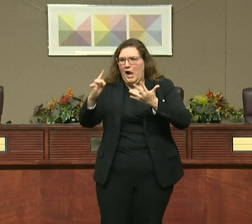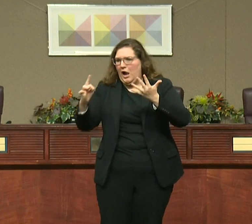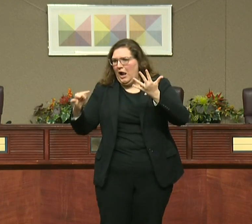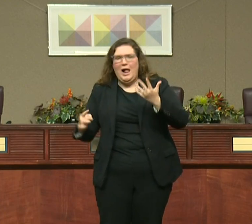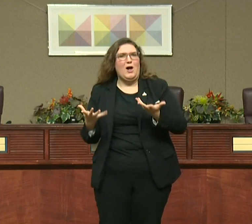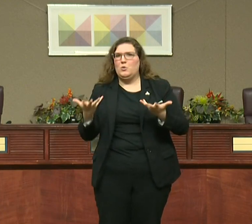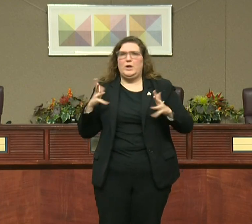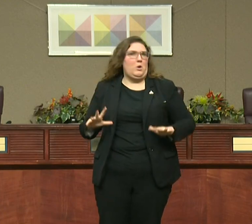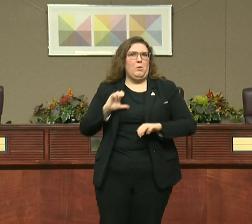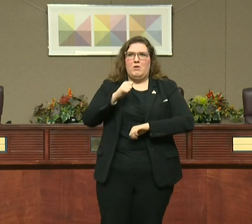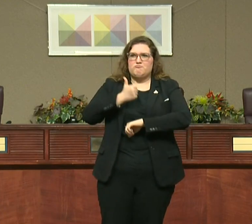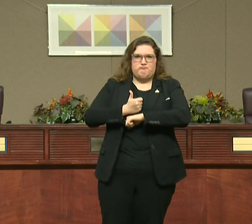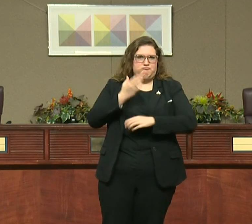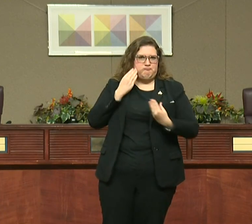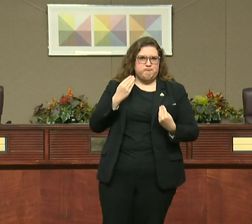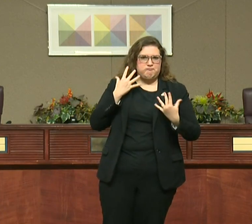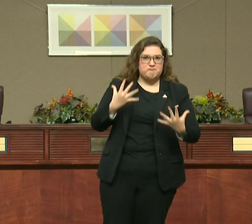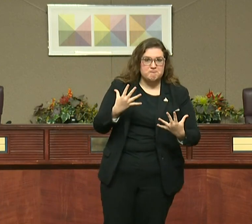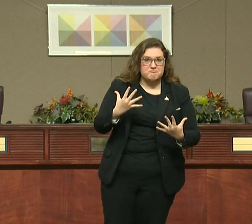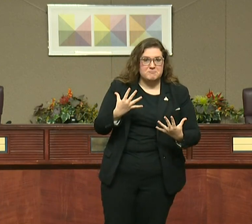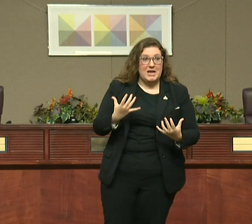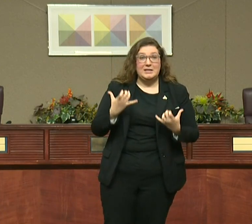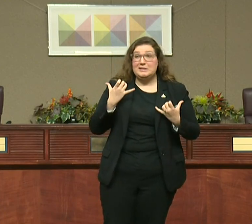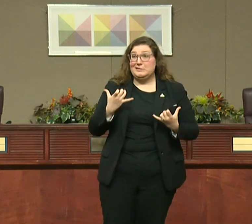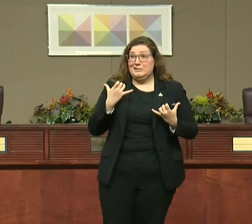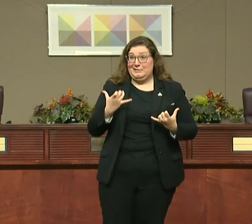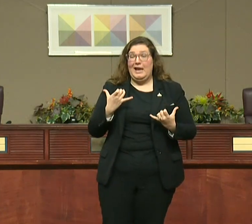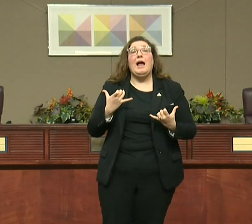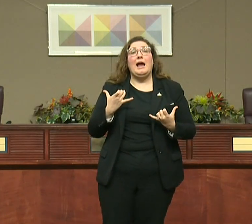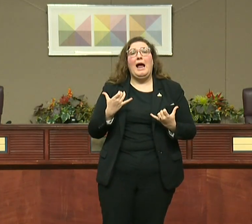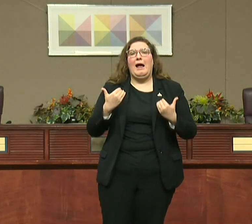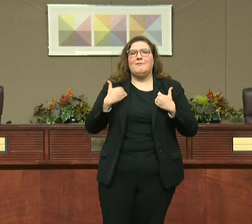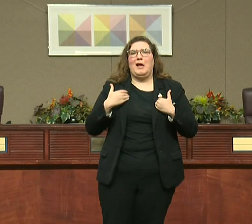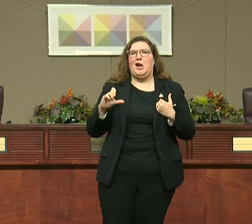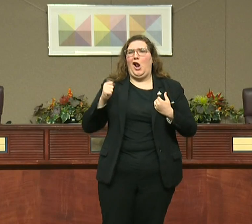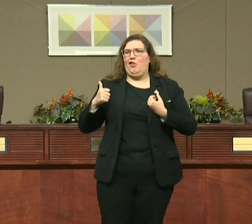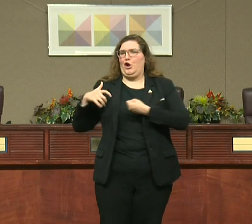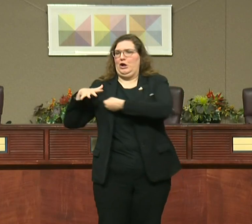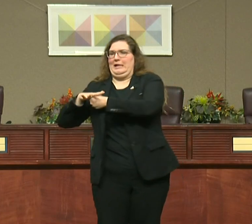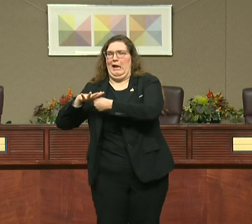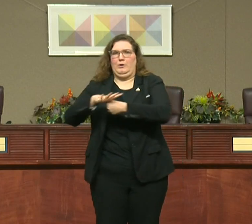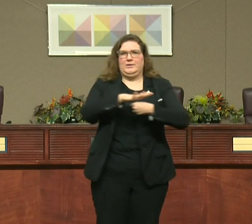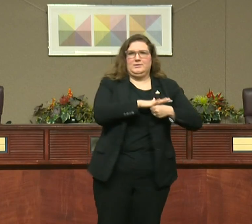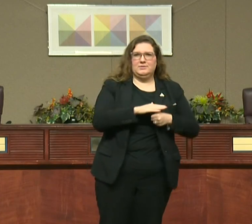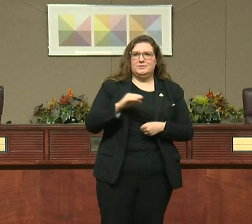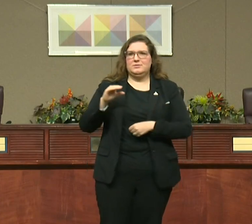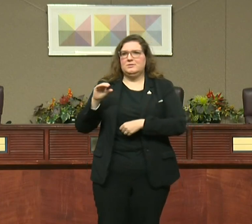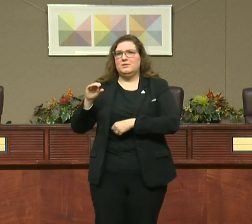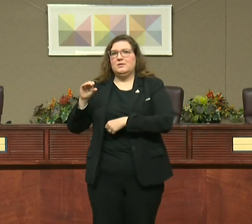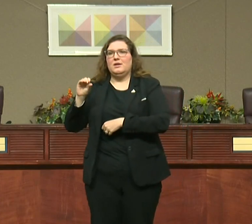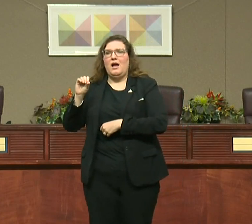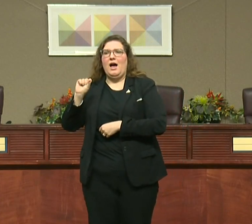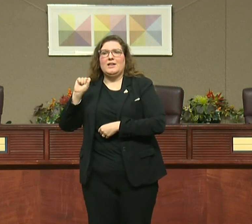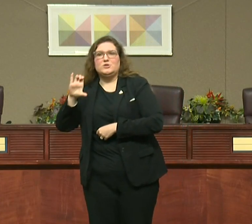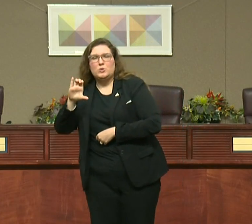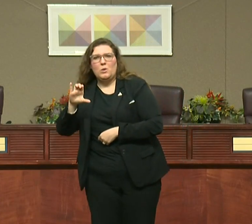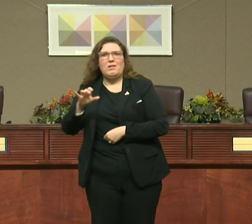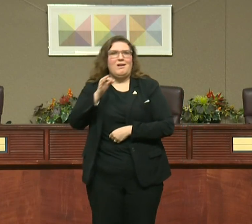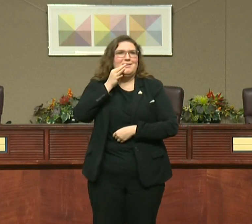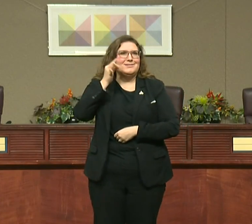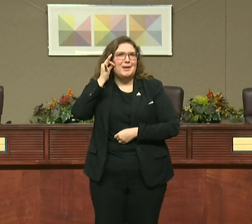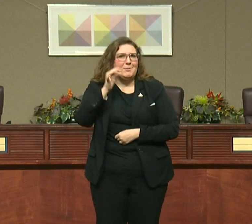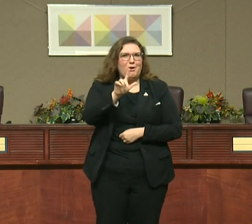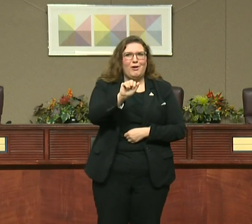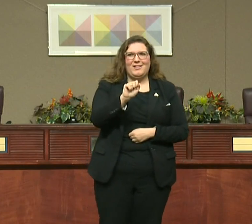conference call with the county chairs from the surrounding counties, Osceola, Seminole, Lake County, and Orange County. We